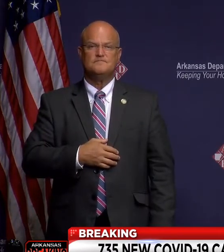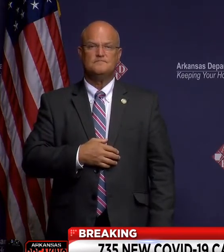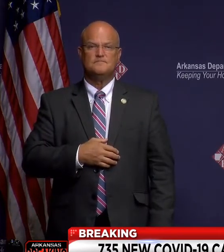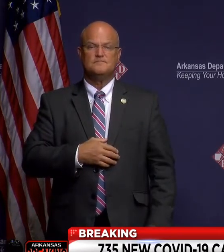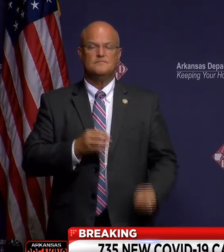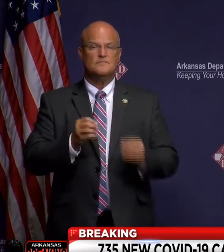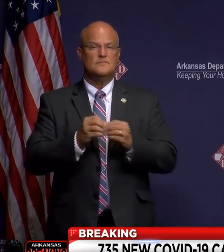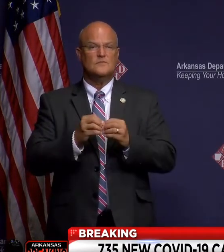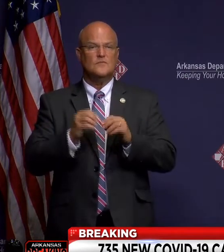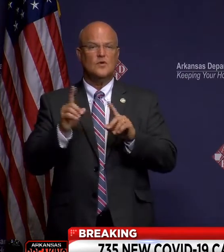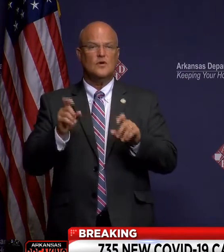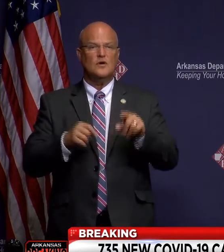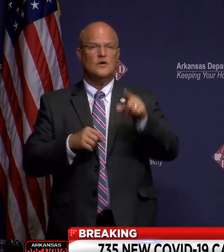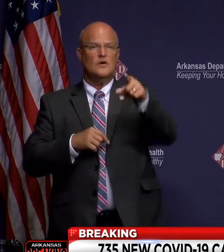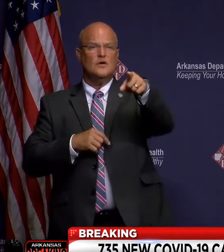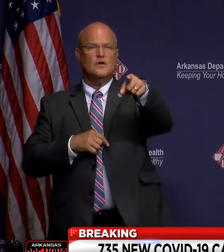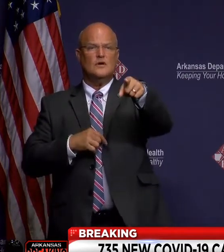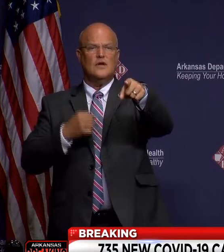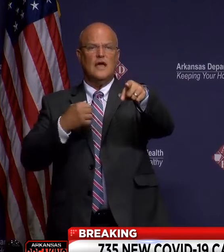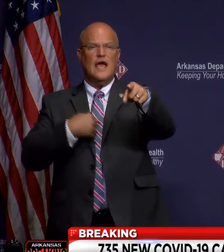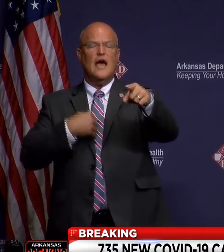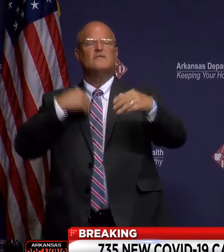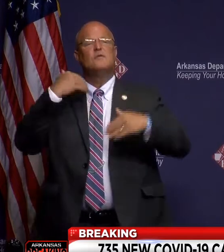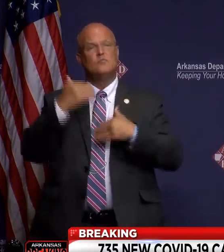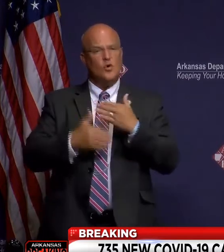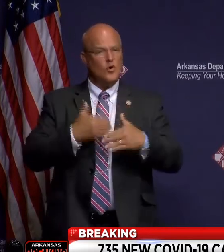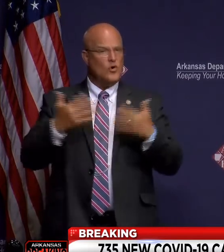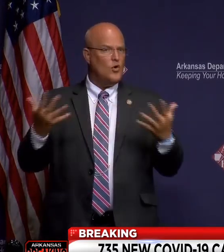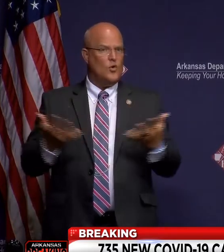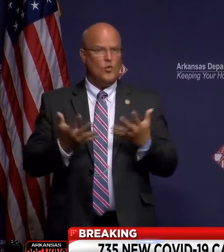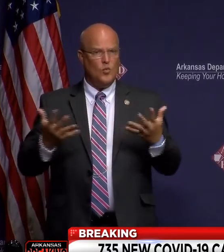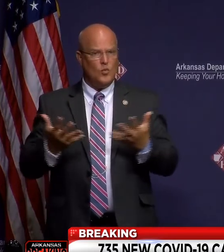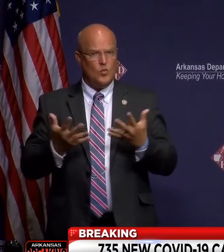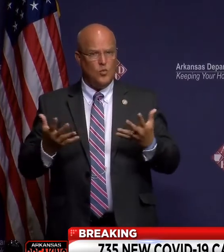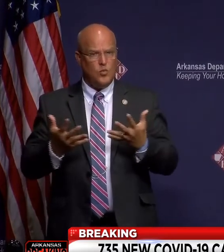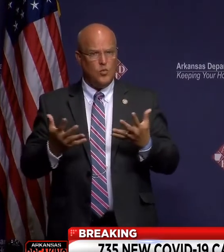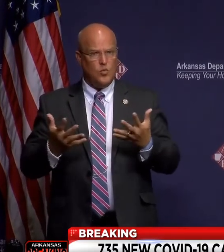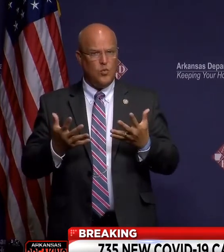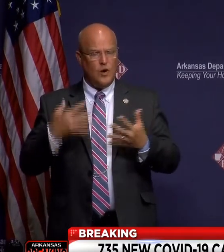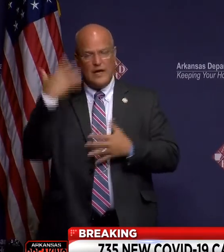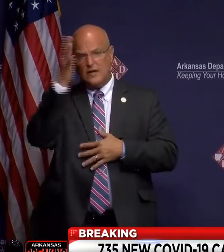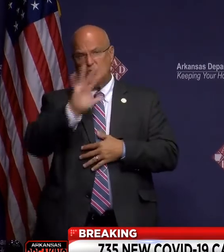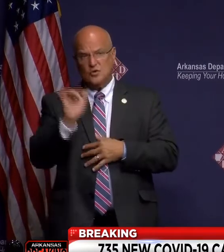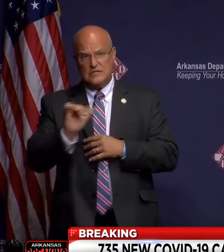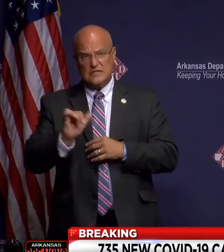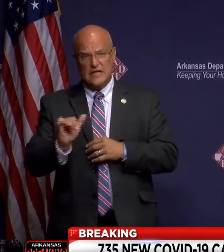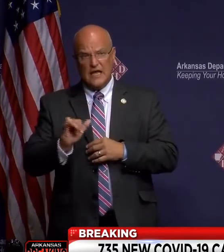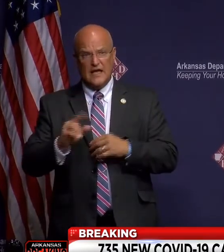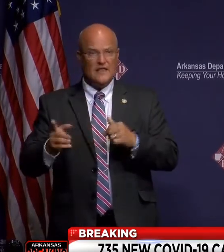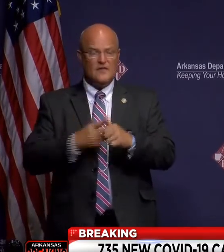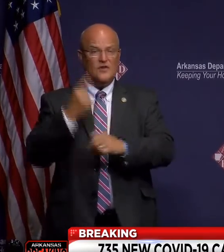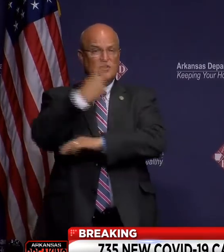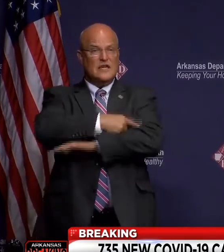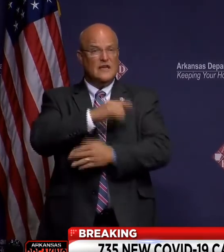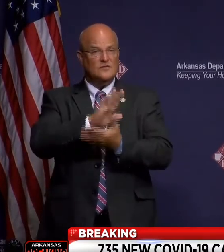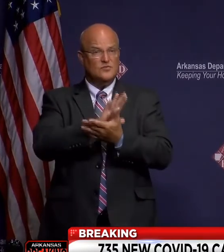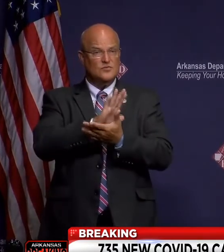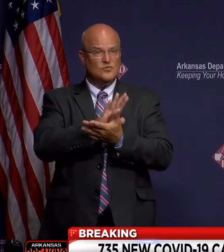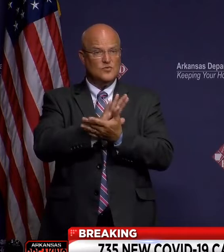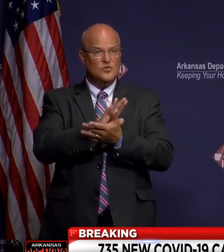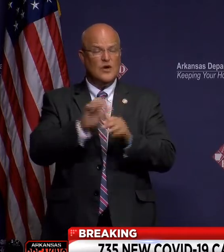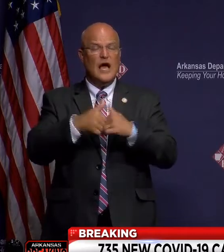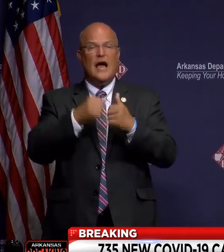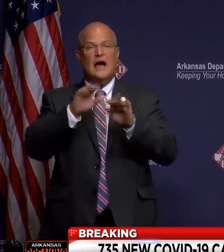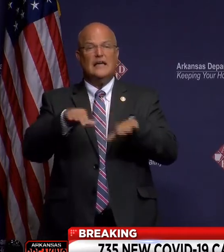Are there any other questions? Is there an actual protocol of what it looks like the first day of school,